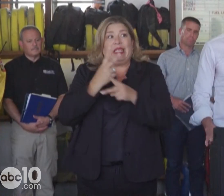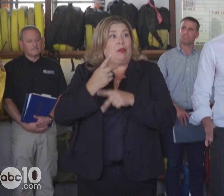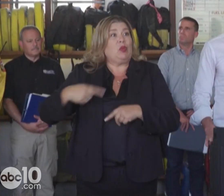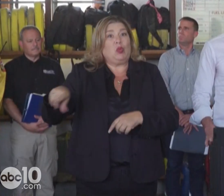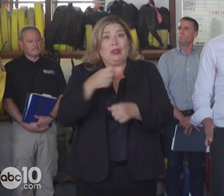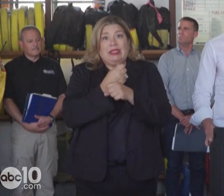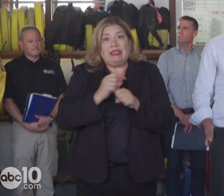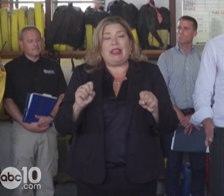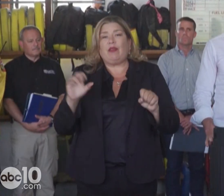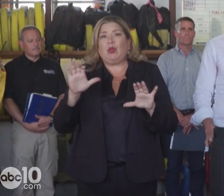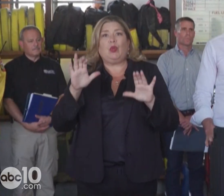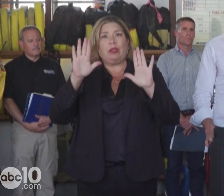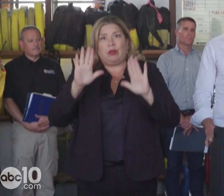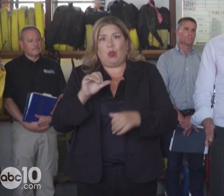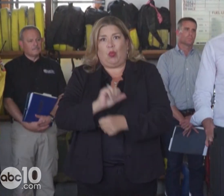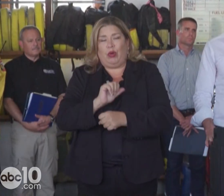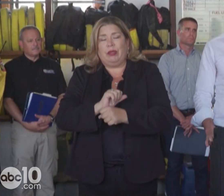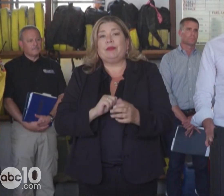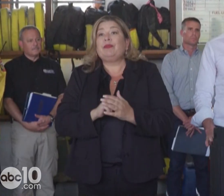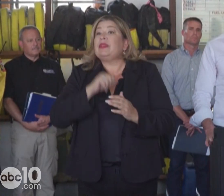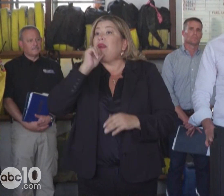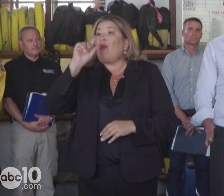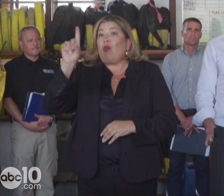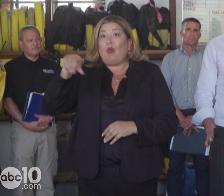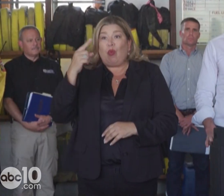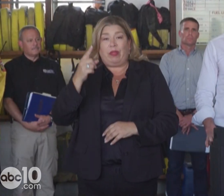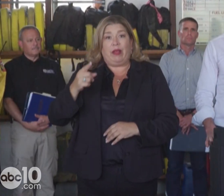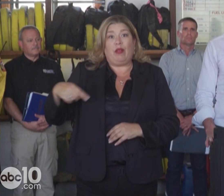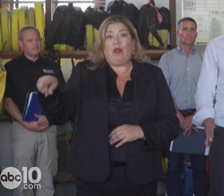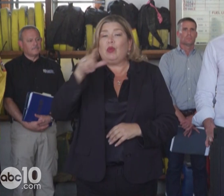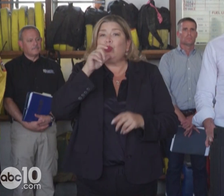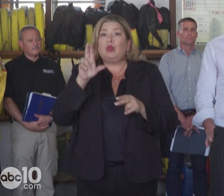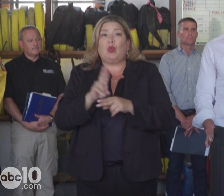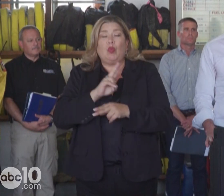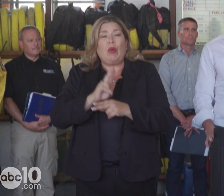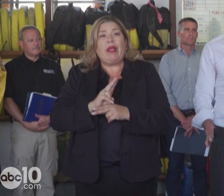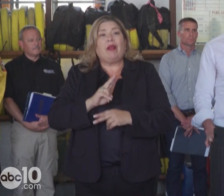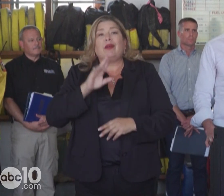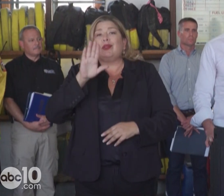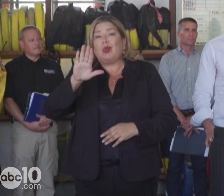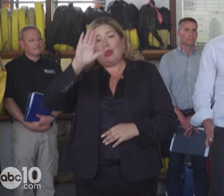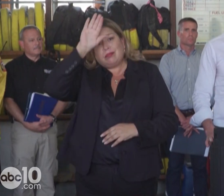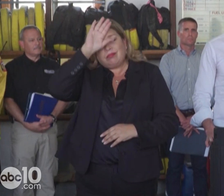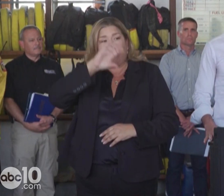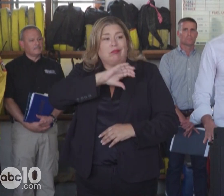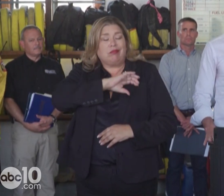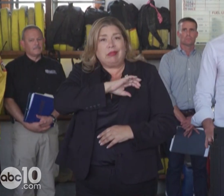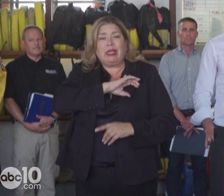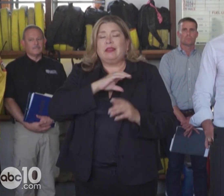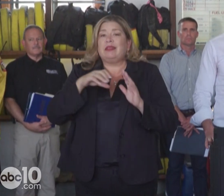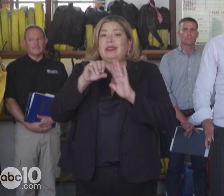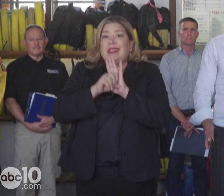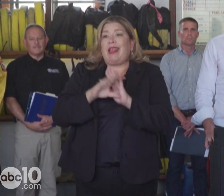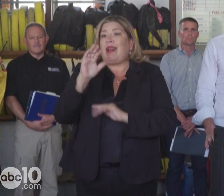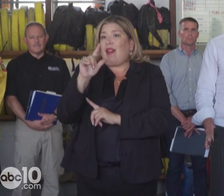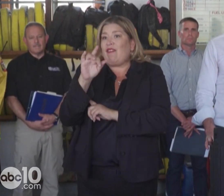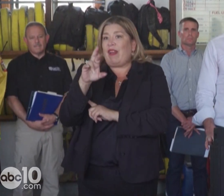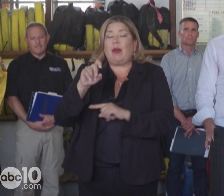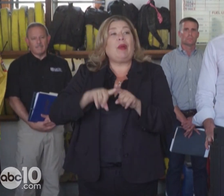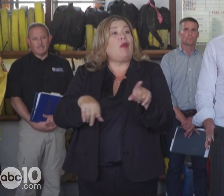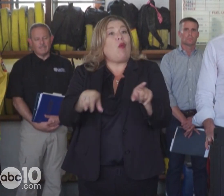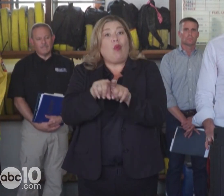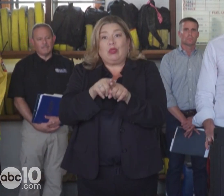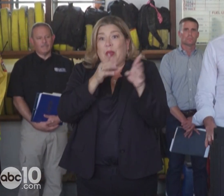safe and doing heroic work, not only those that wear the badge of your local jurisdiction and the state, Cal Fire, but